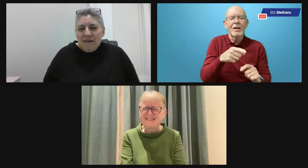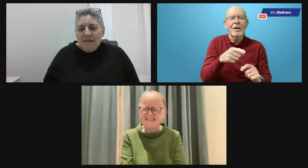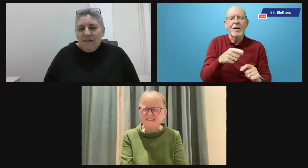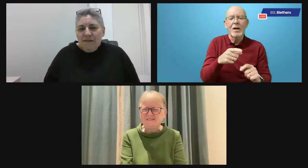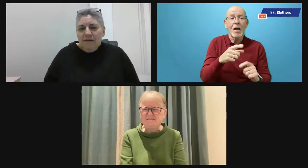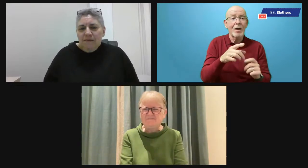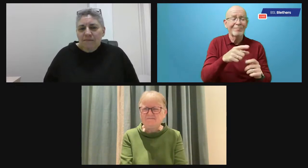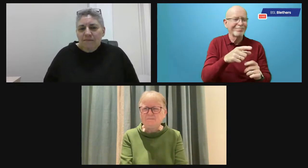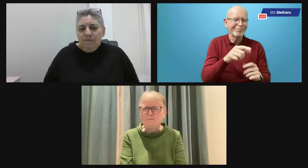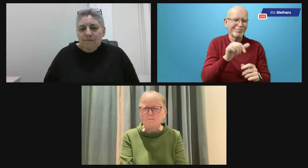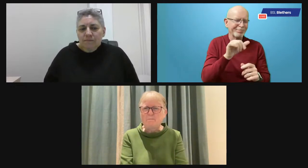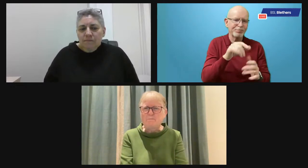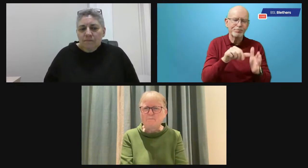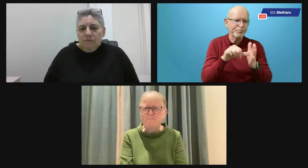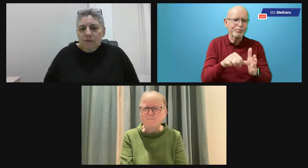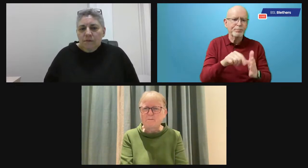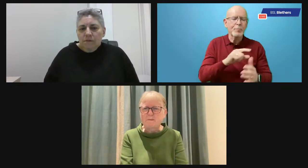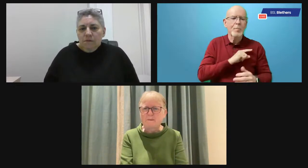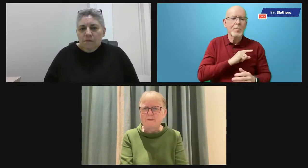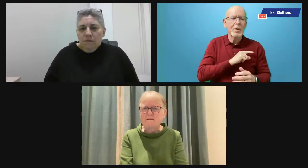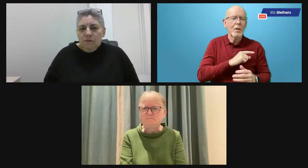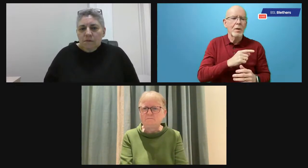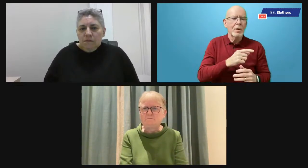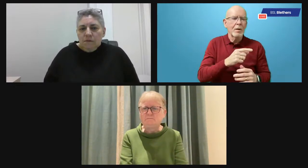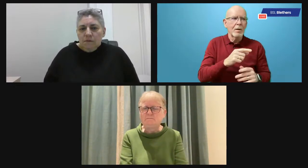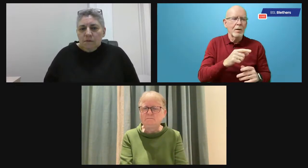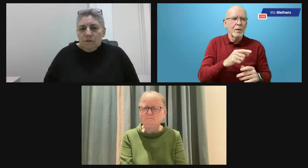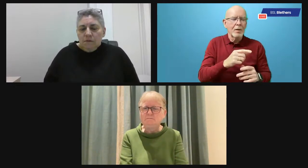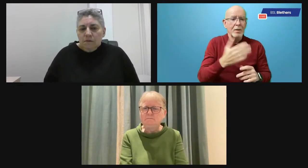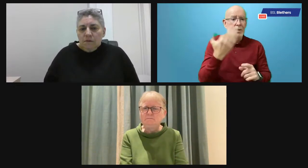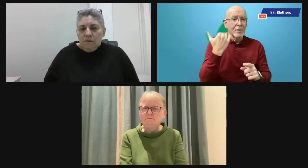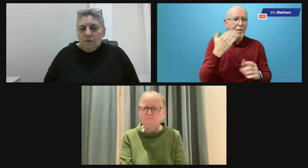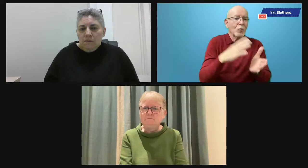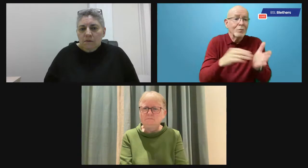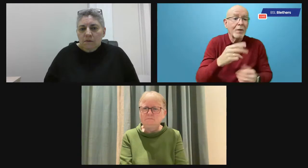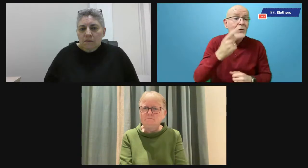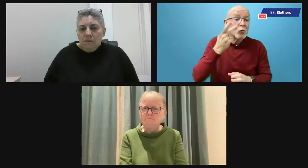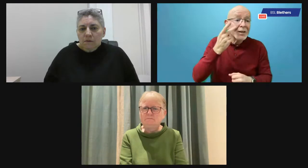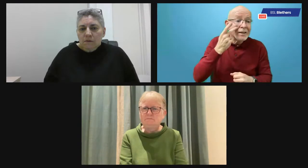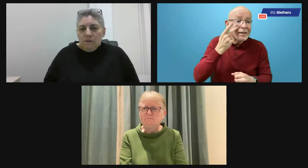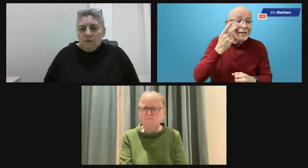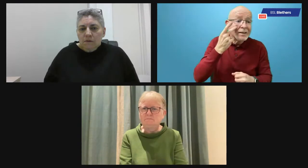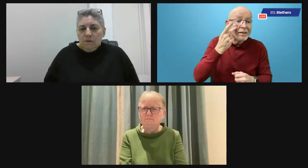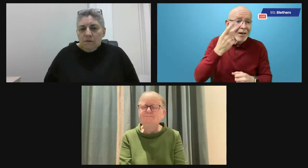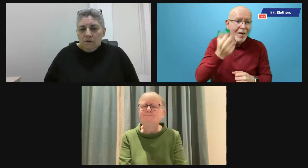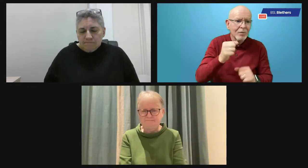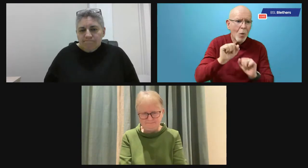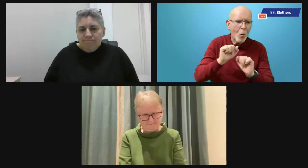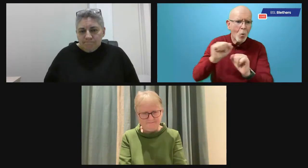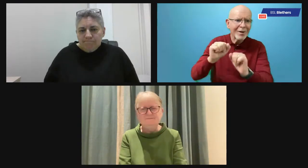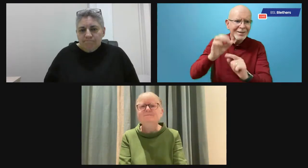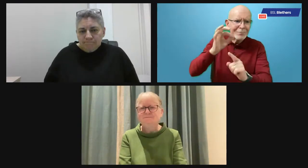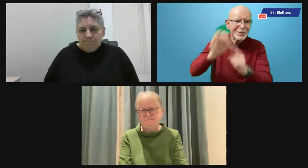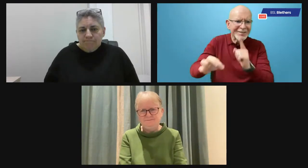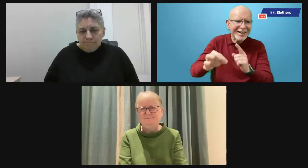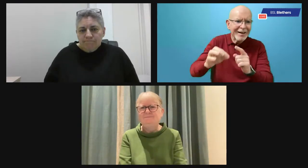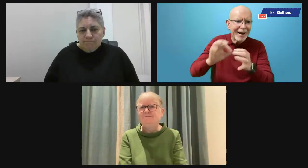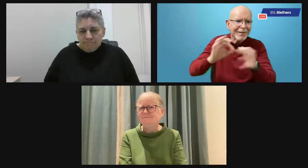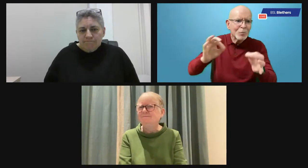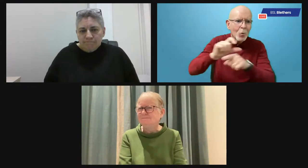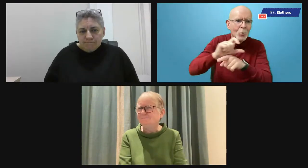Anywho, these things happen live. But going back to what we're talking about, I think when